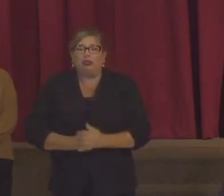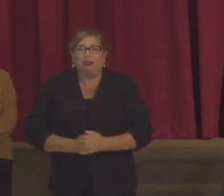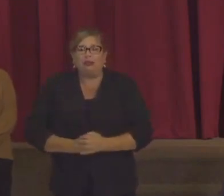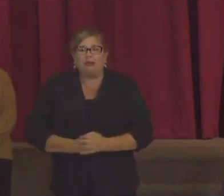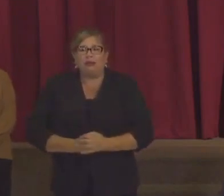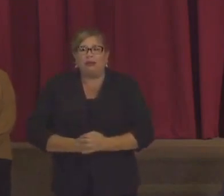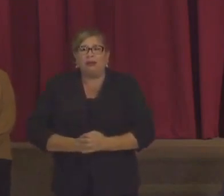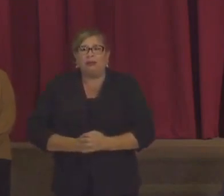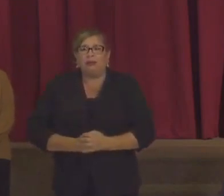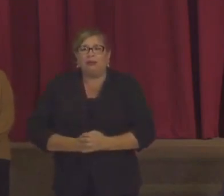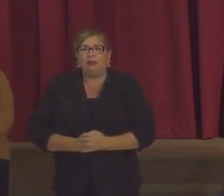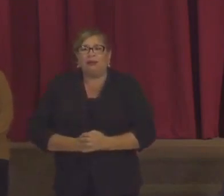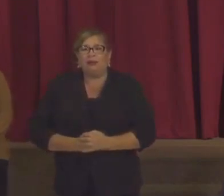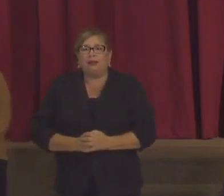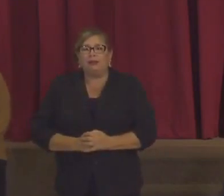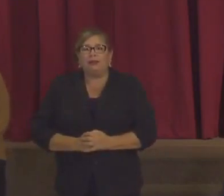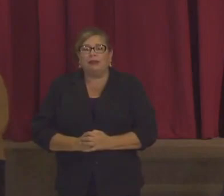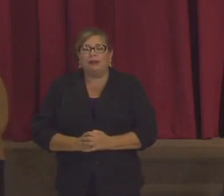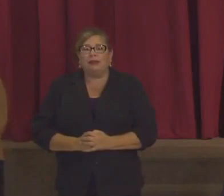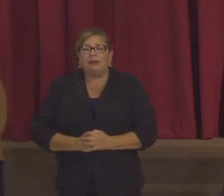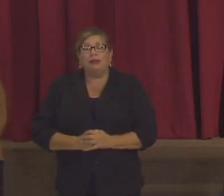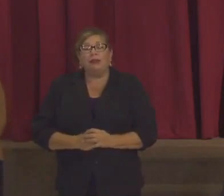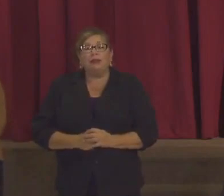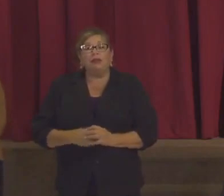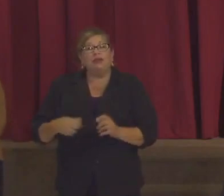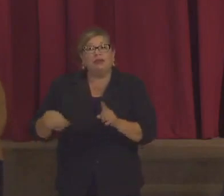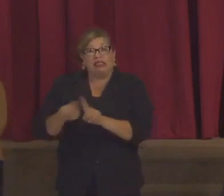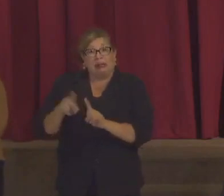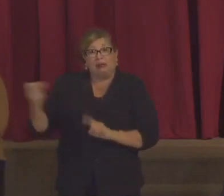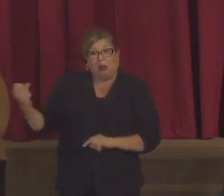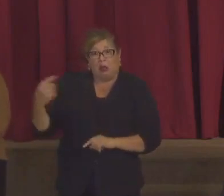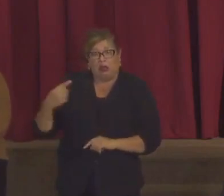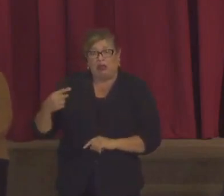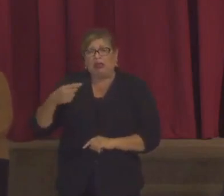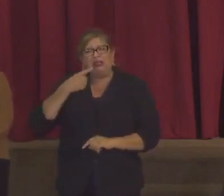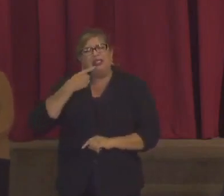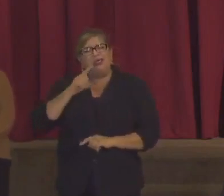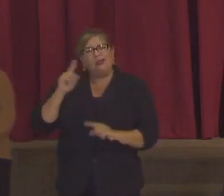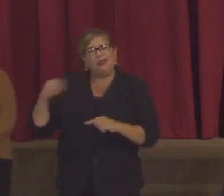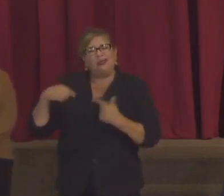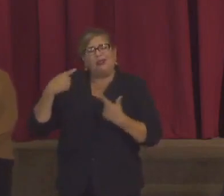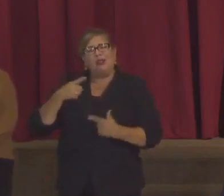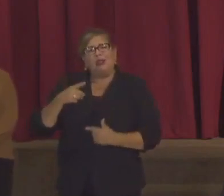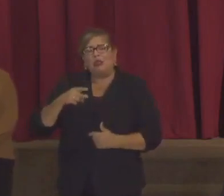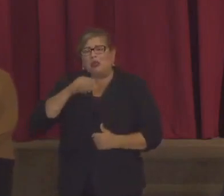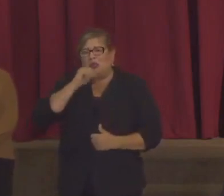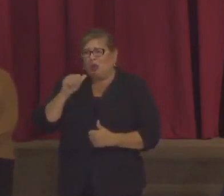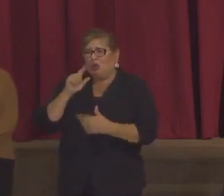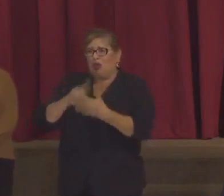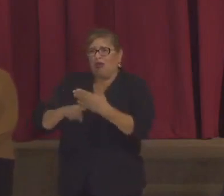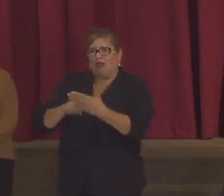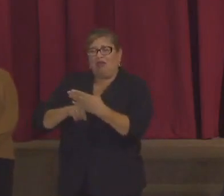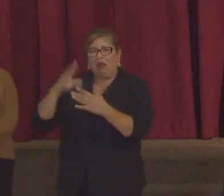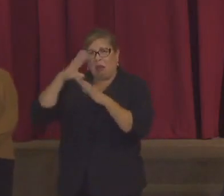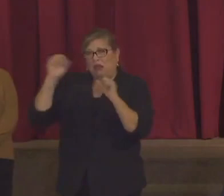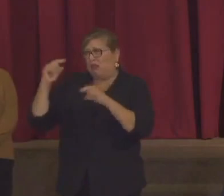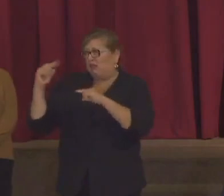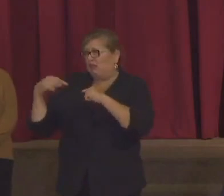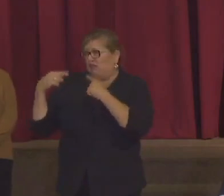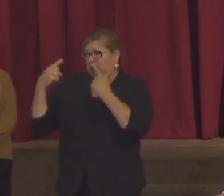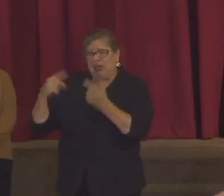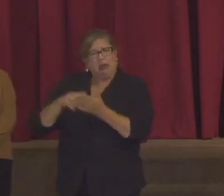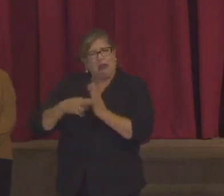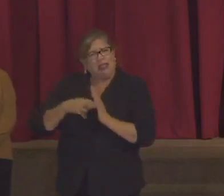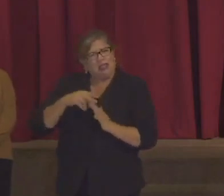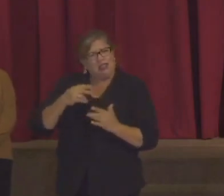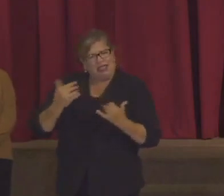avoided criticizing the president since the start of the pandemic. Should we interpret your comments today as a criticism of what he said this morning?